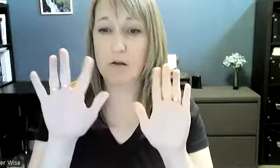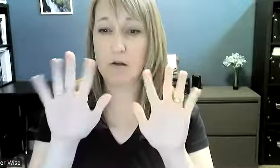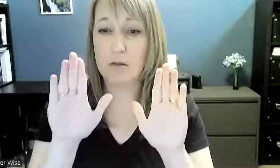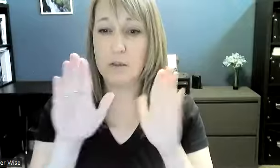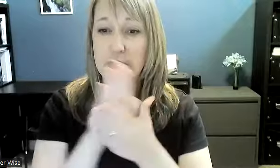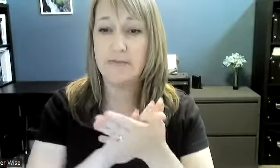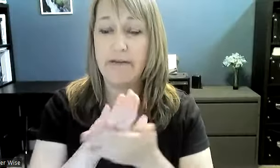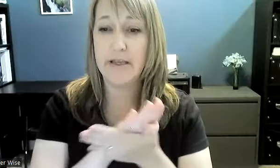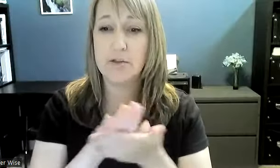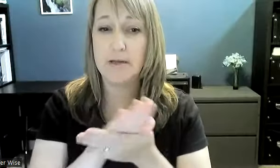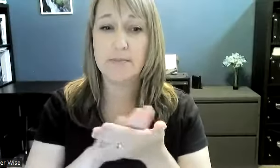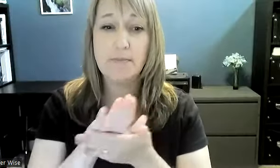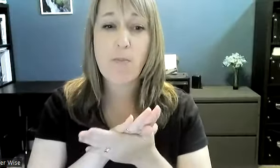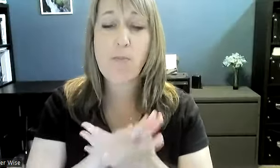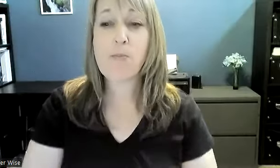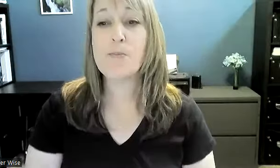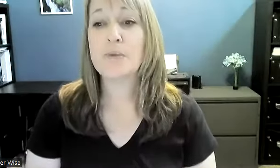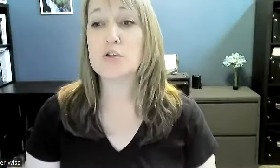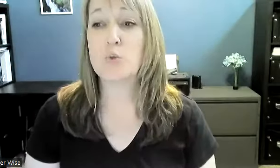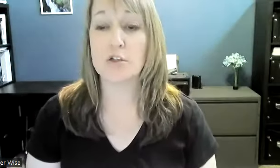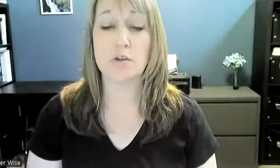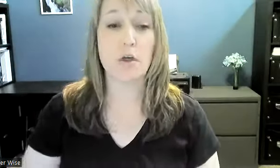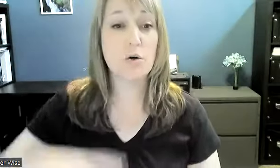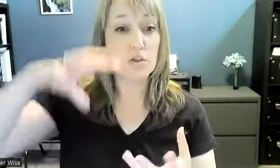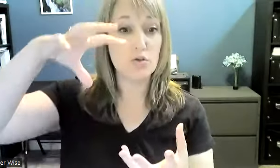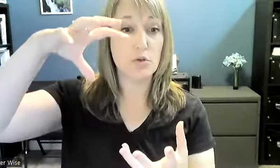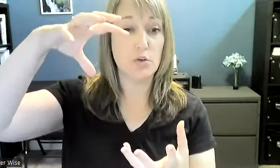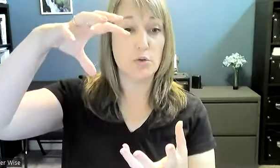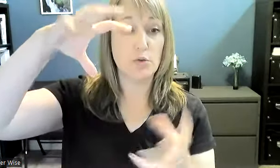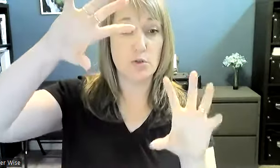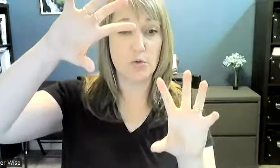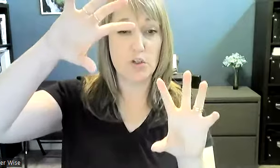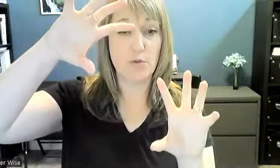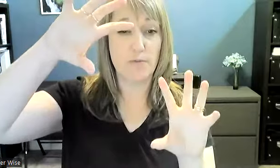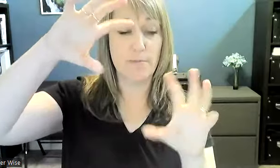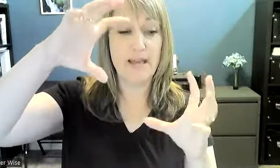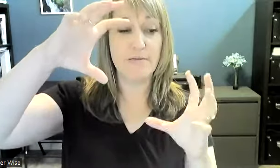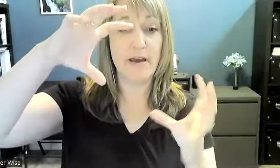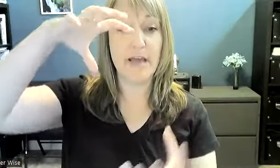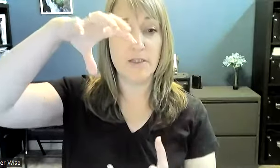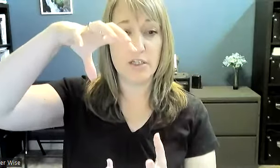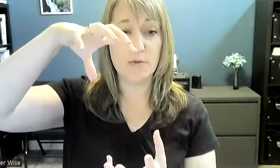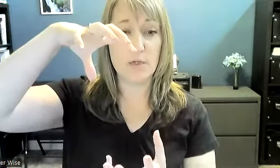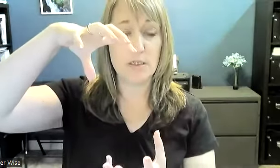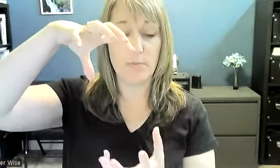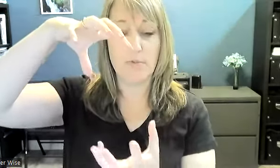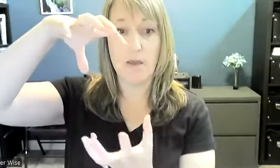a closed 5 hand shape. To wash your clothes, you do 2 bent 5 hand shapes, one on top of the